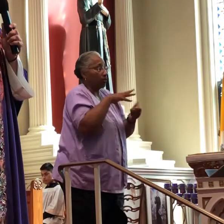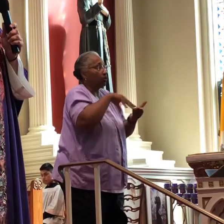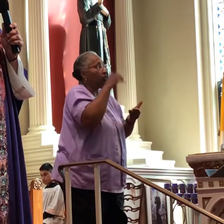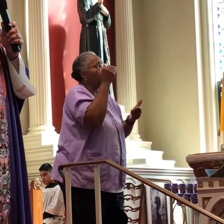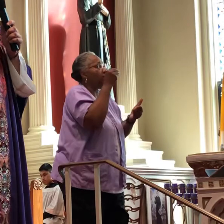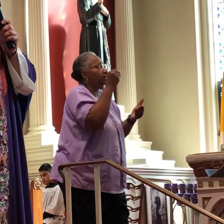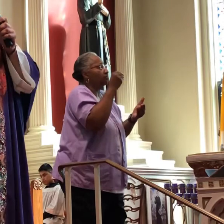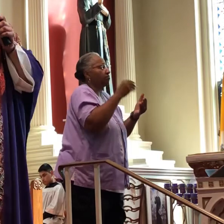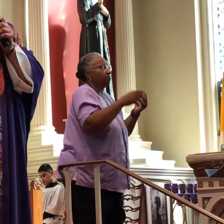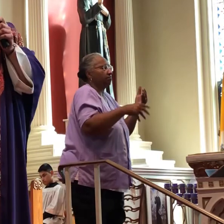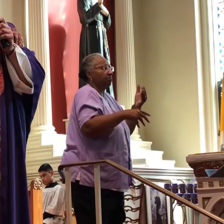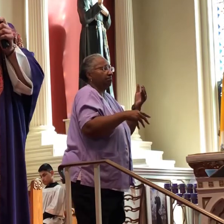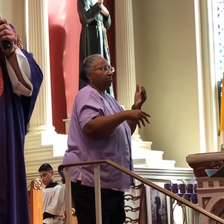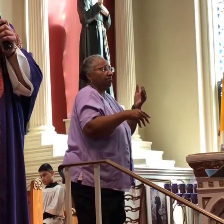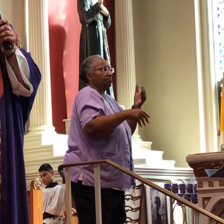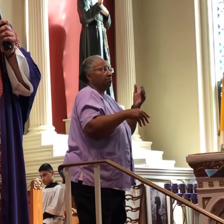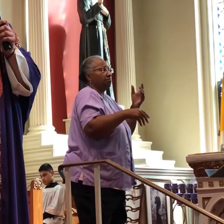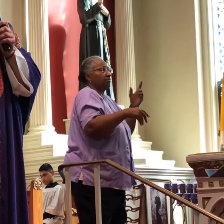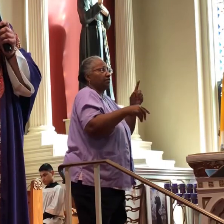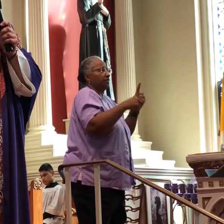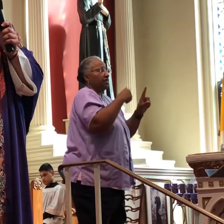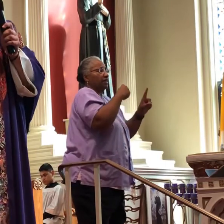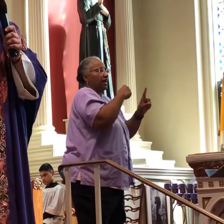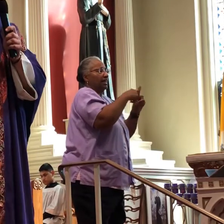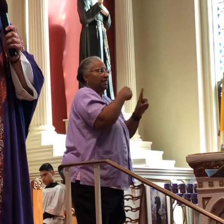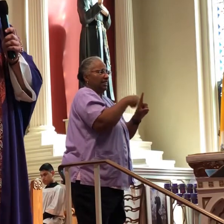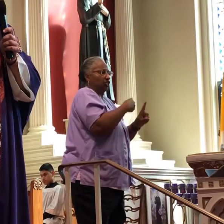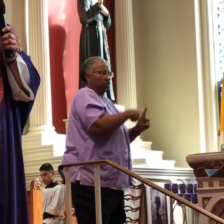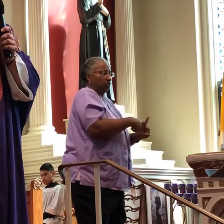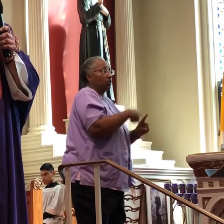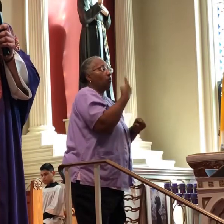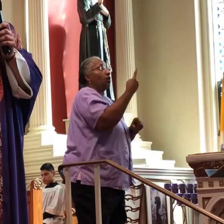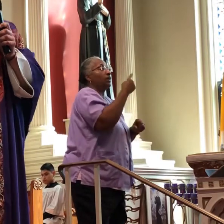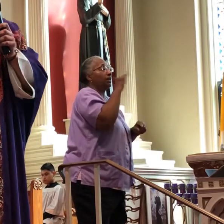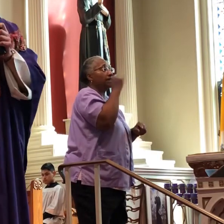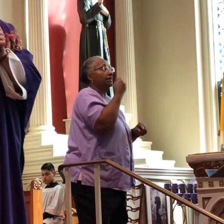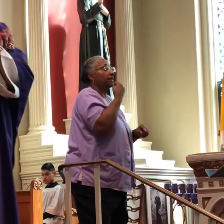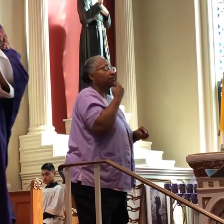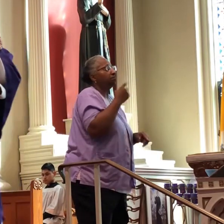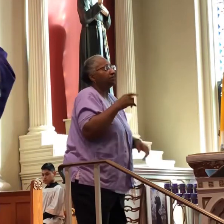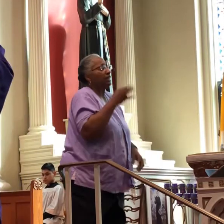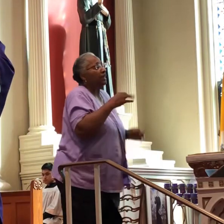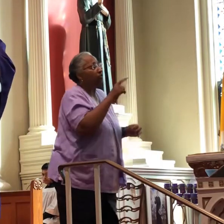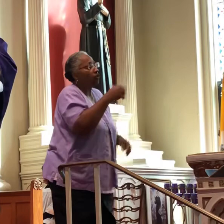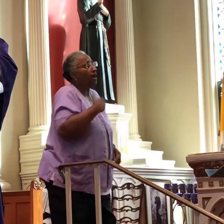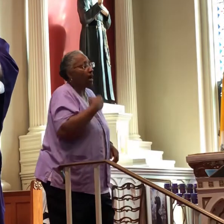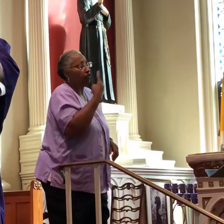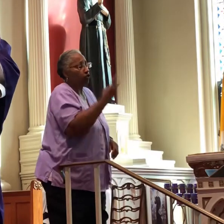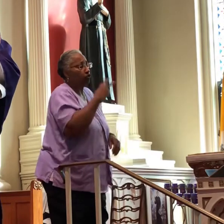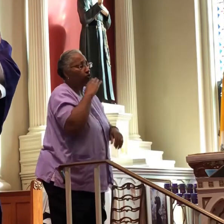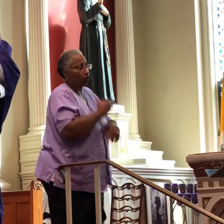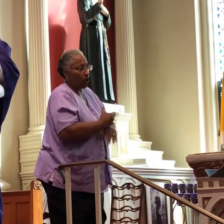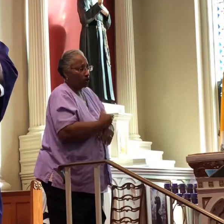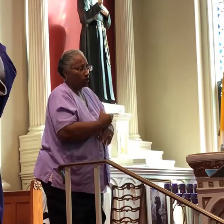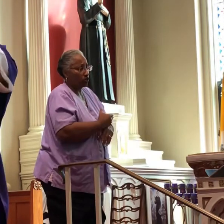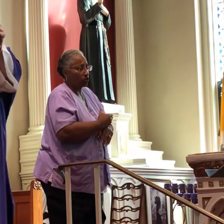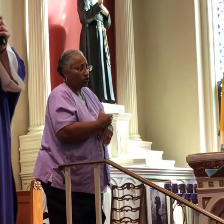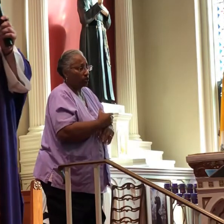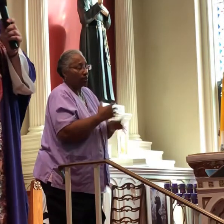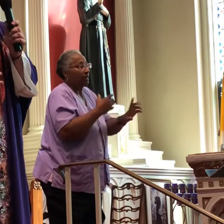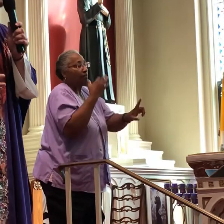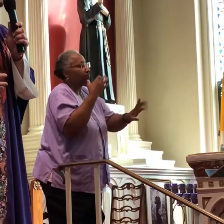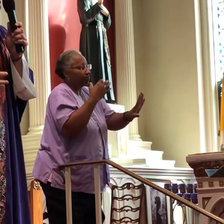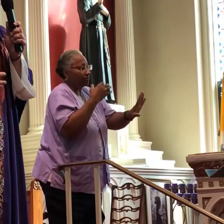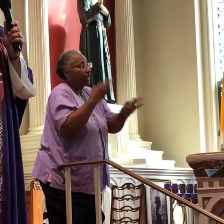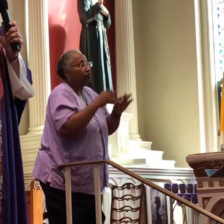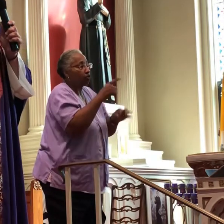in math. So one of the kids tells the other, if you have $2 and you ask your dad for $4, how many